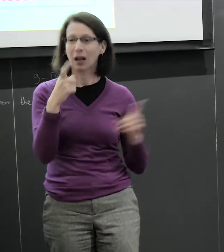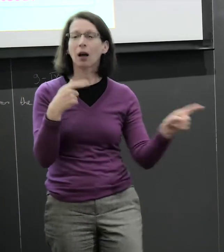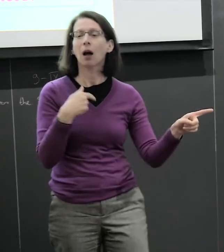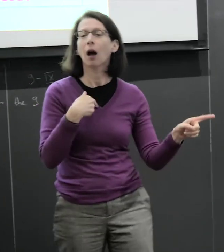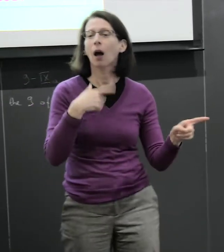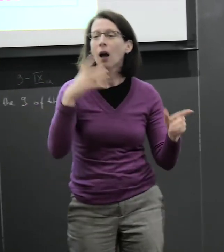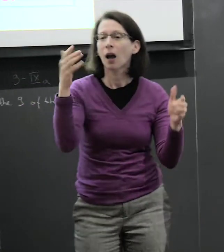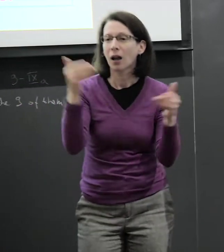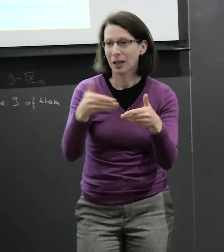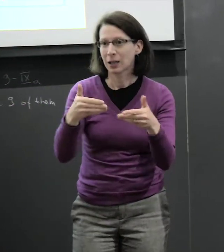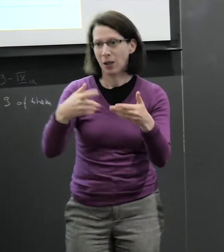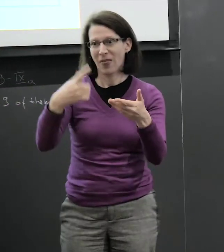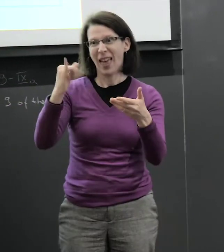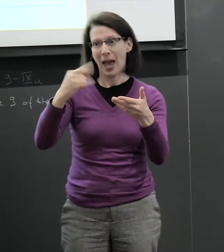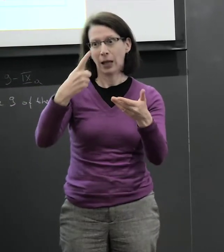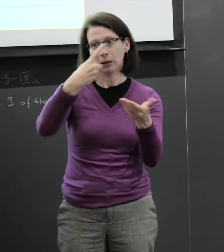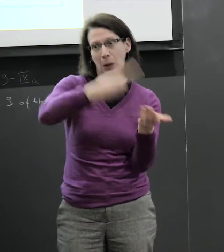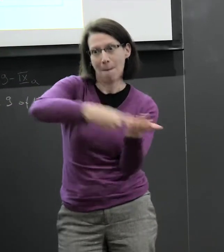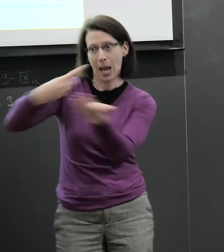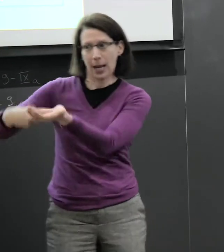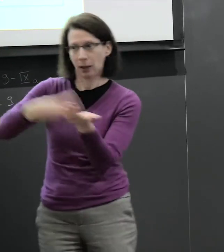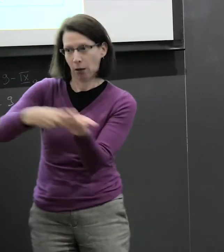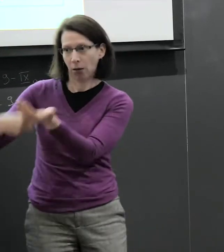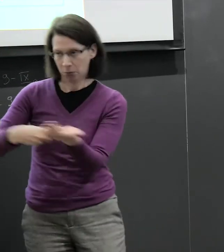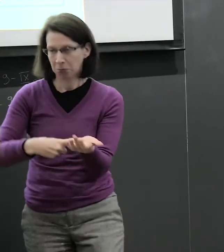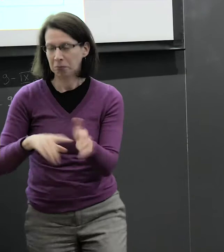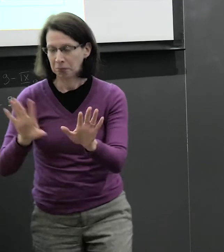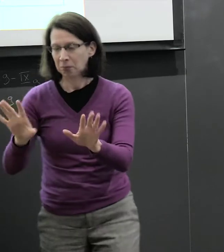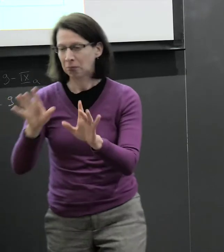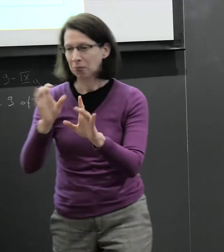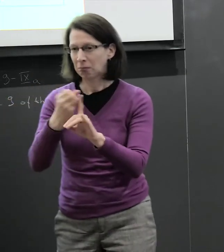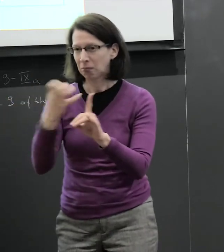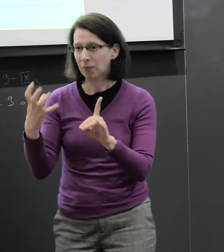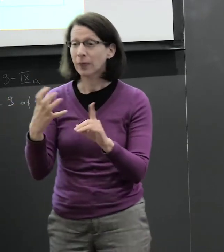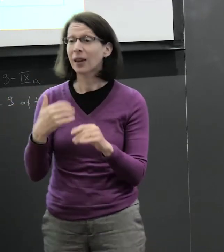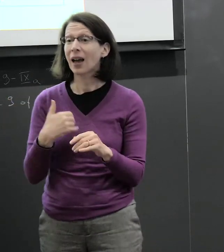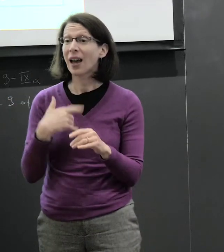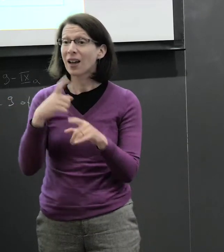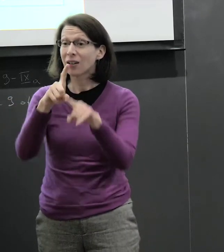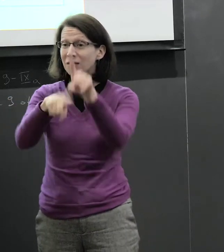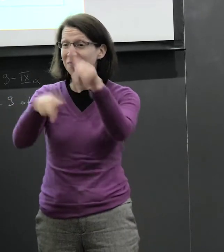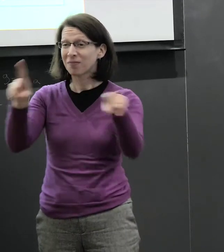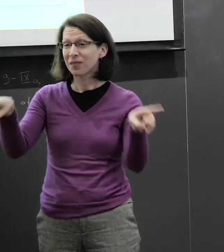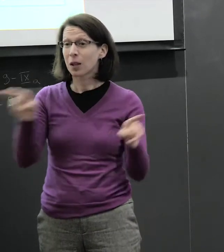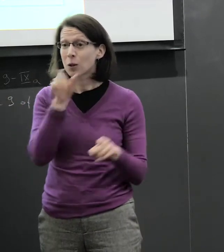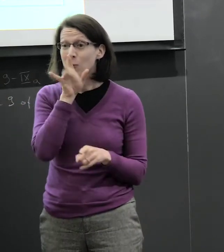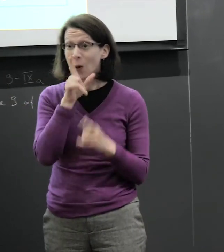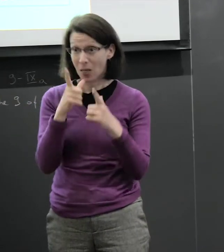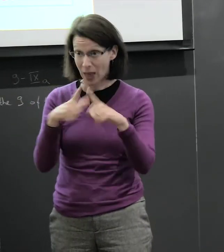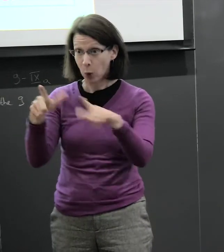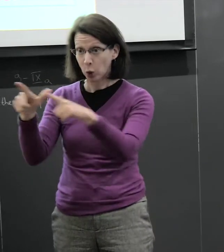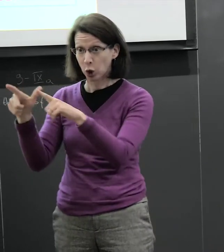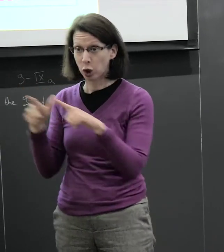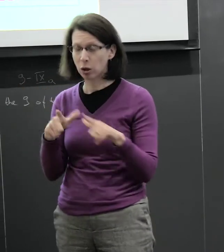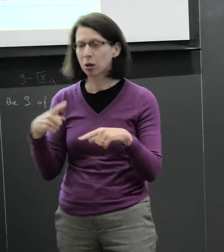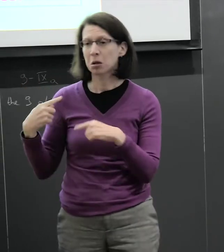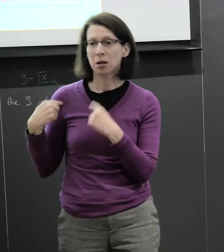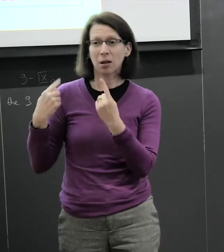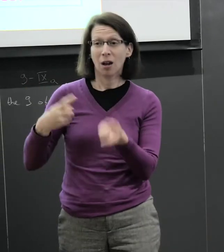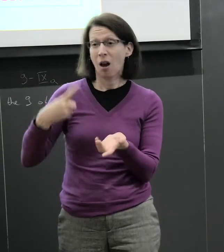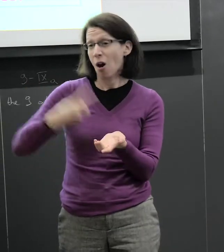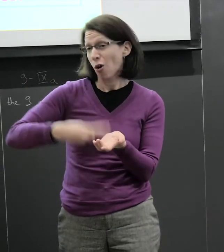introduce a little bit the debate. So there are a variety of spoken languages that have been